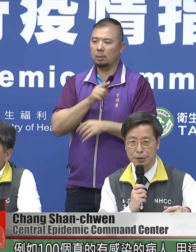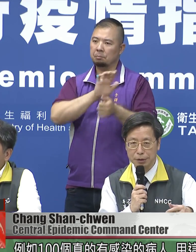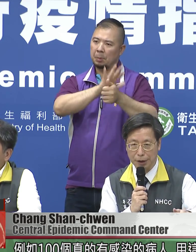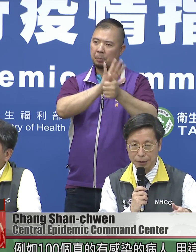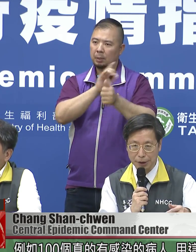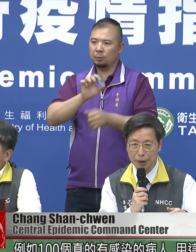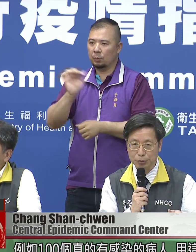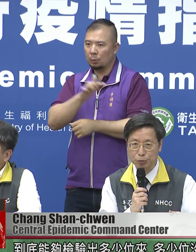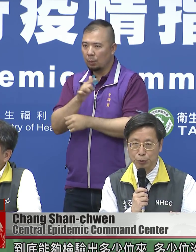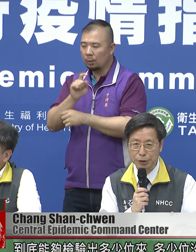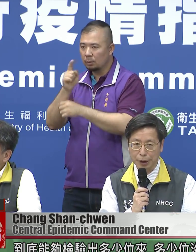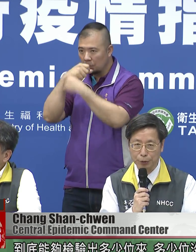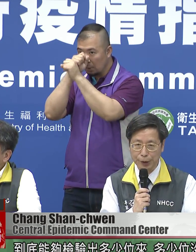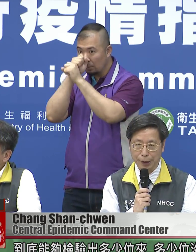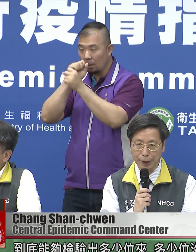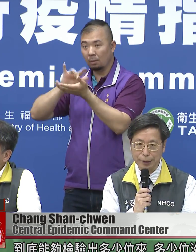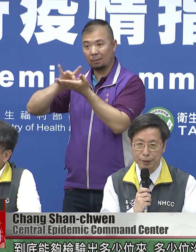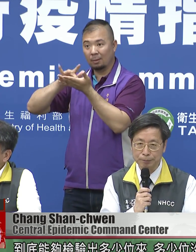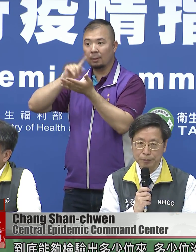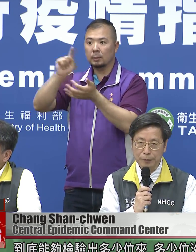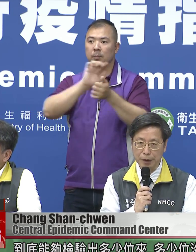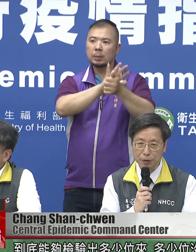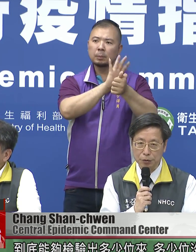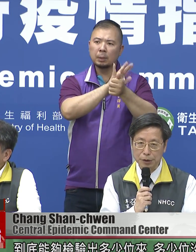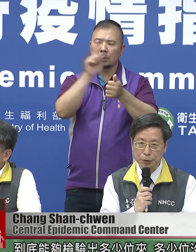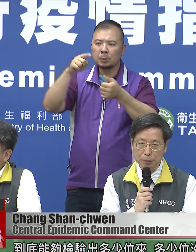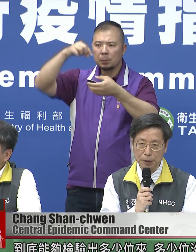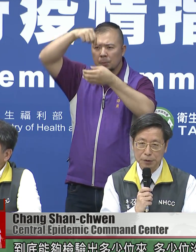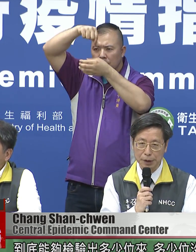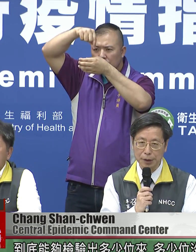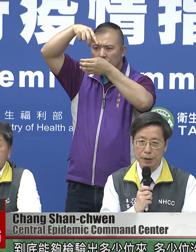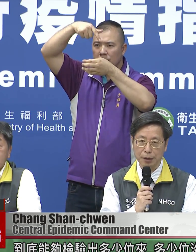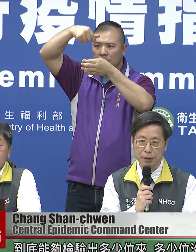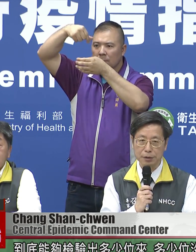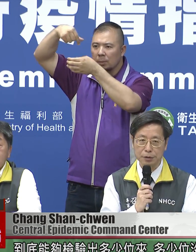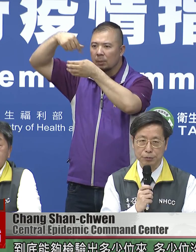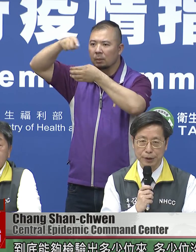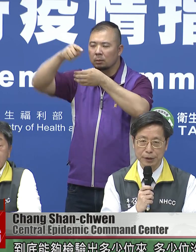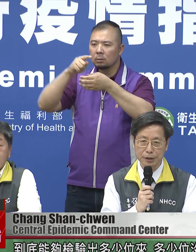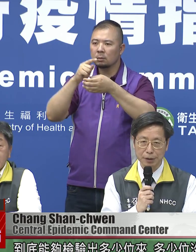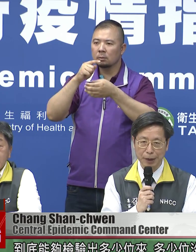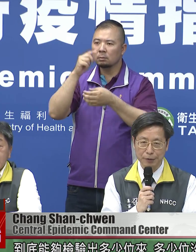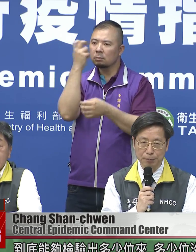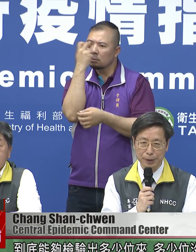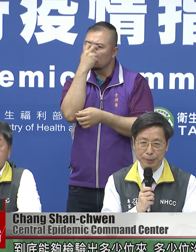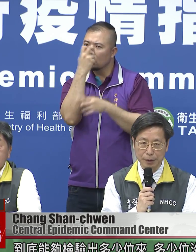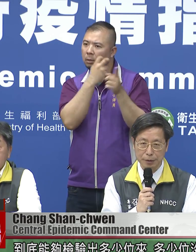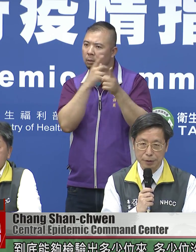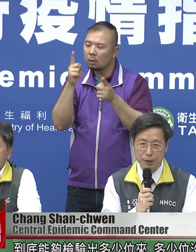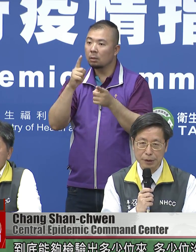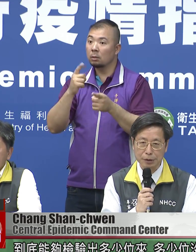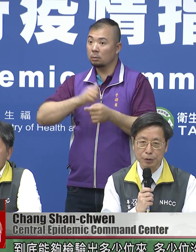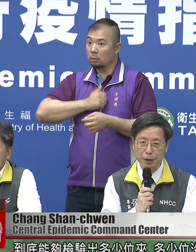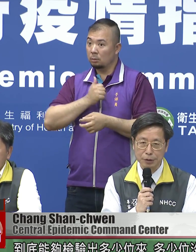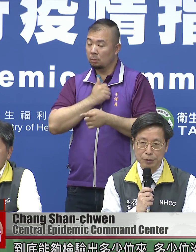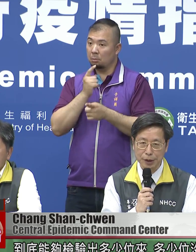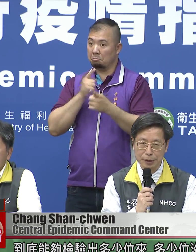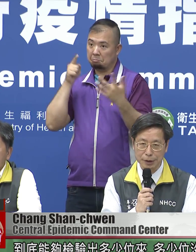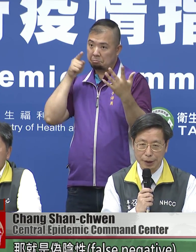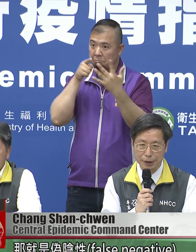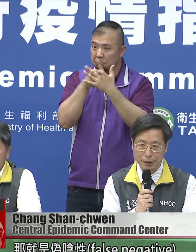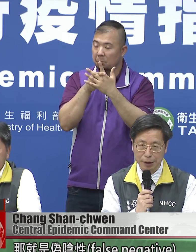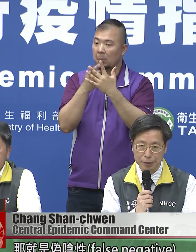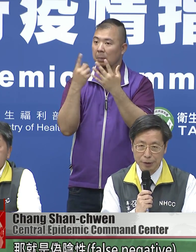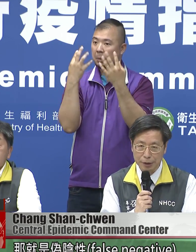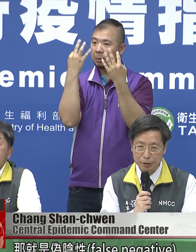screening reagent to test them and find out how many people the chemical formula can really detect and how many people slipped through the cracks and weren't